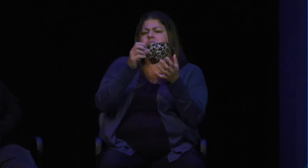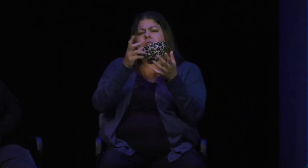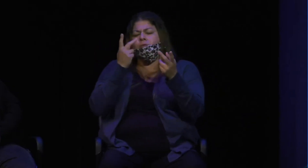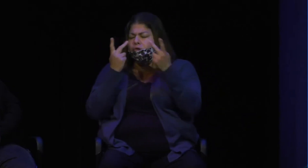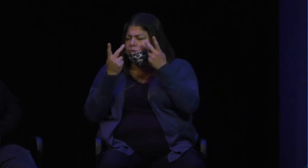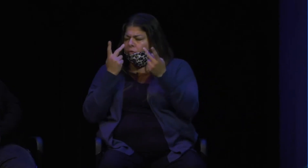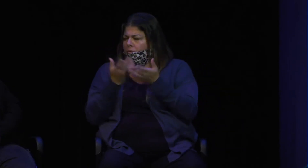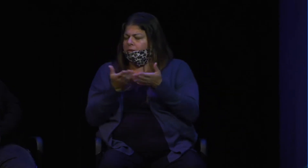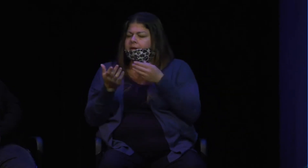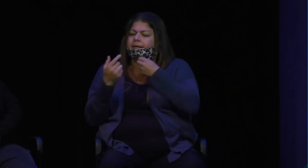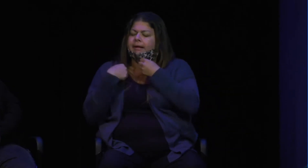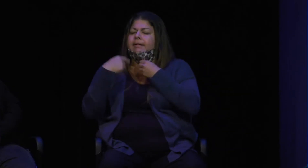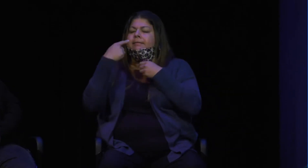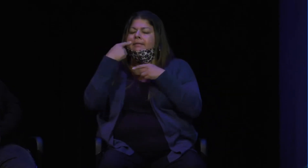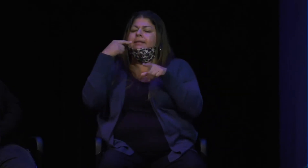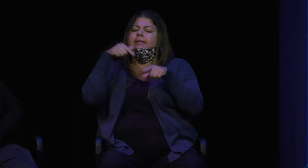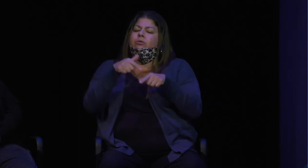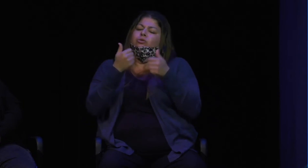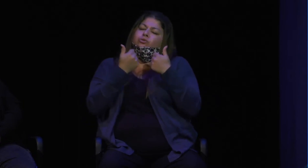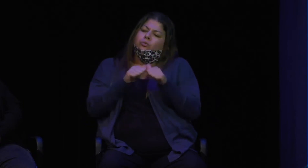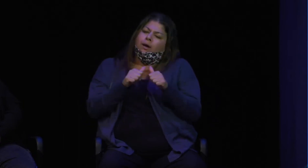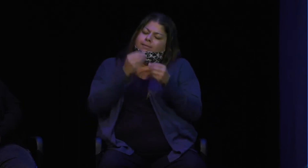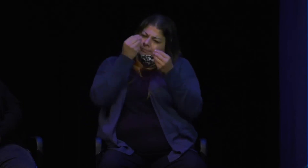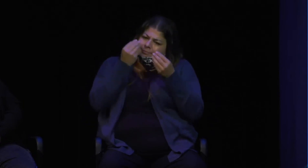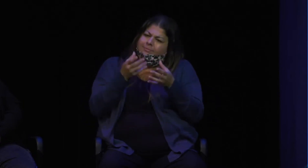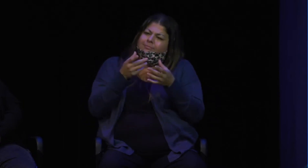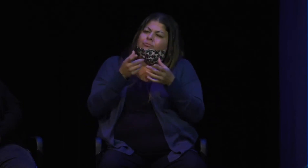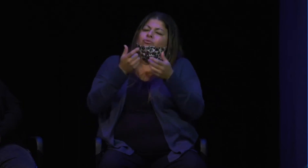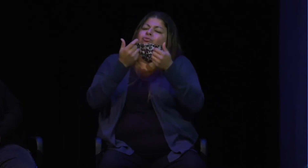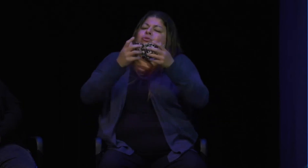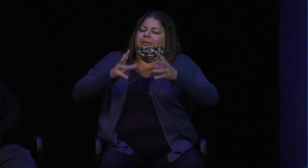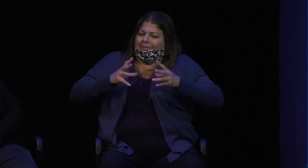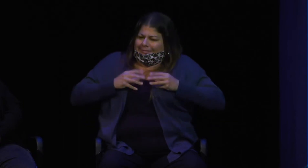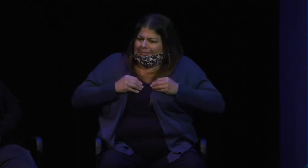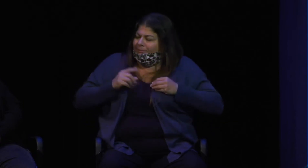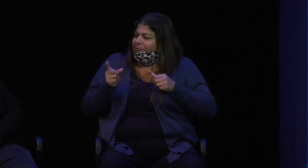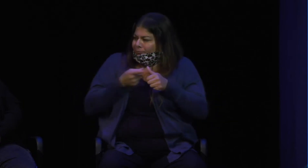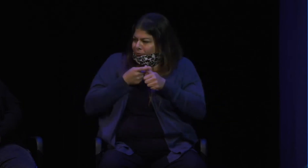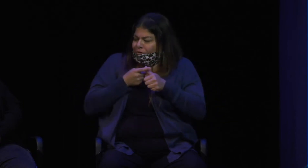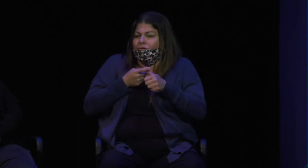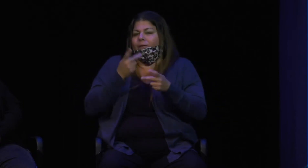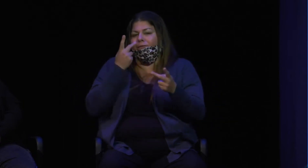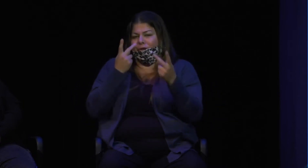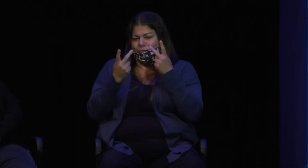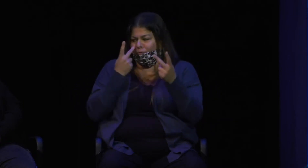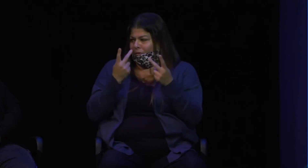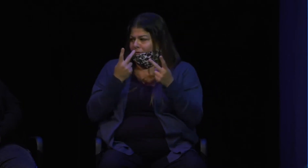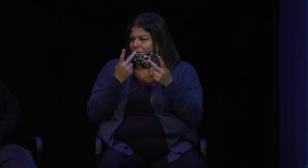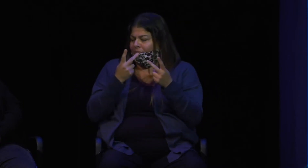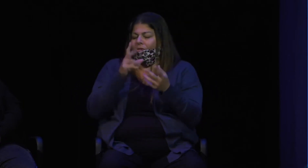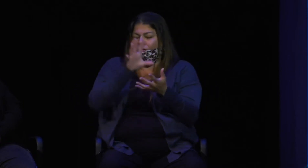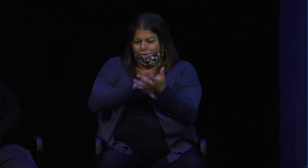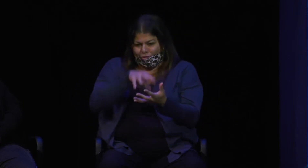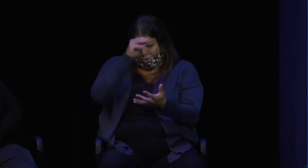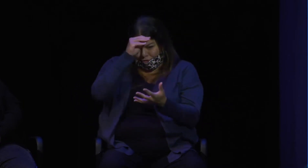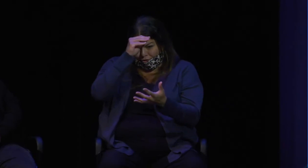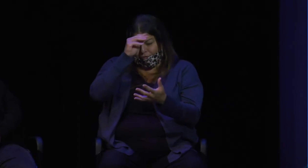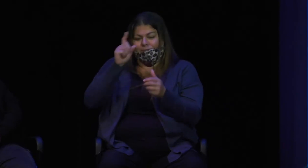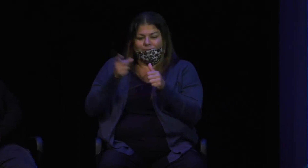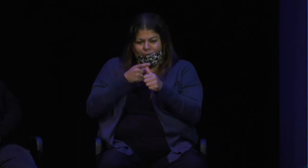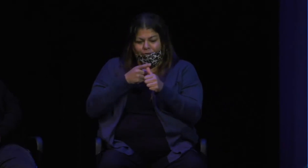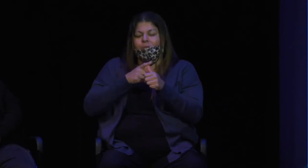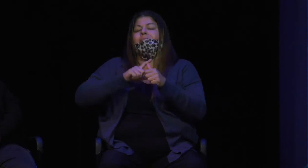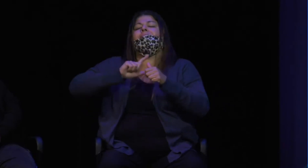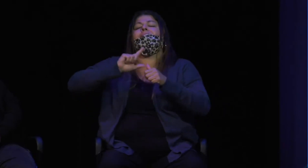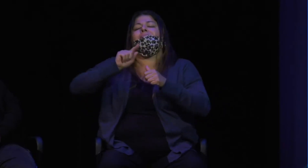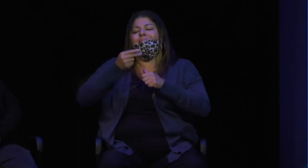in. They emphasized learning sign and learning to become a deaf person and, giving himself a chance